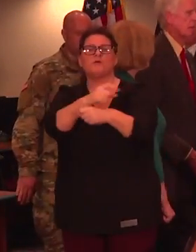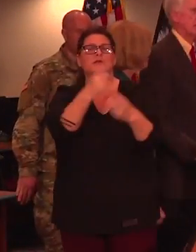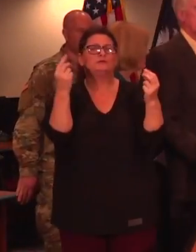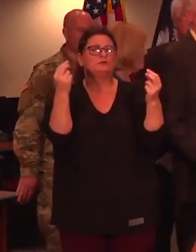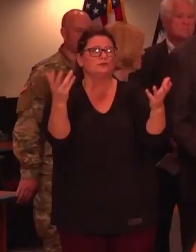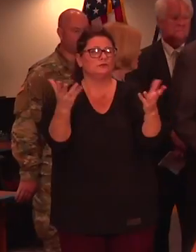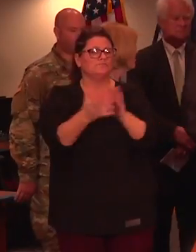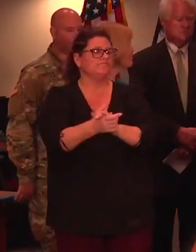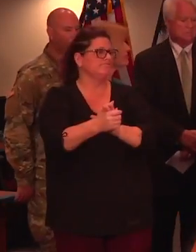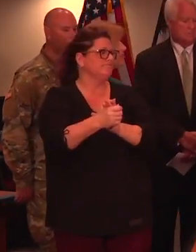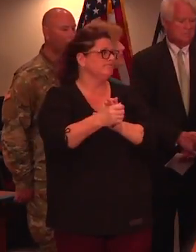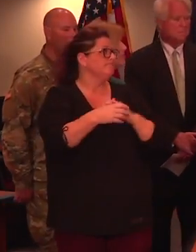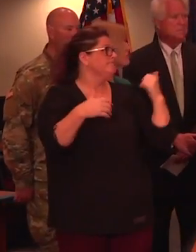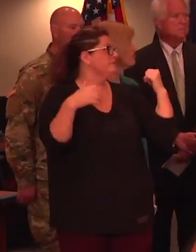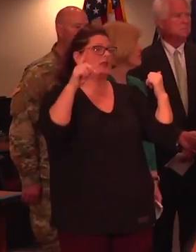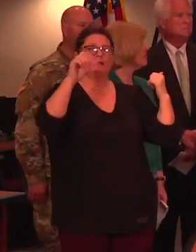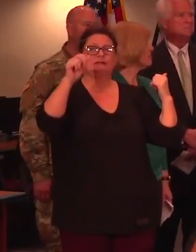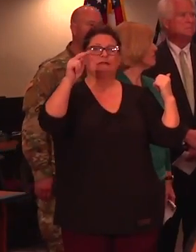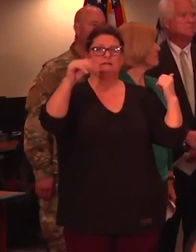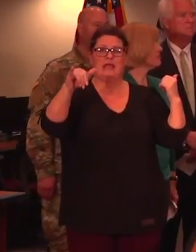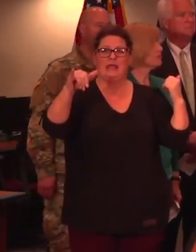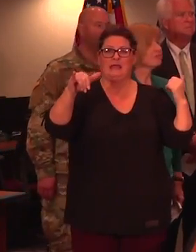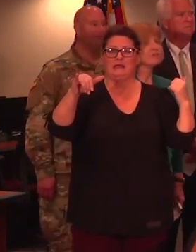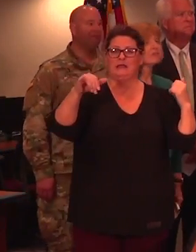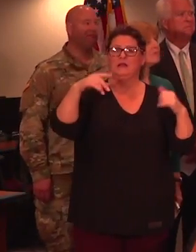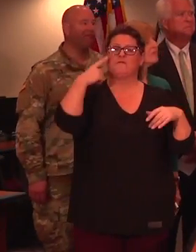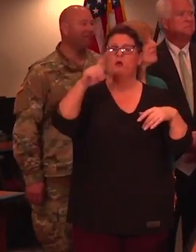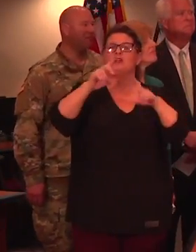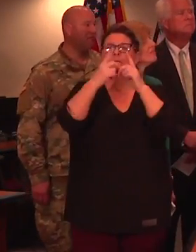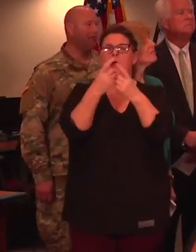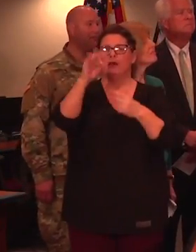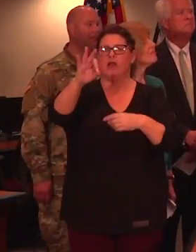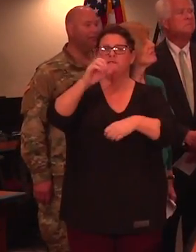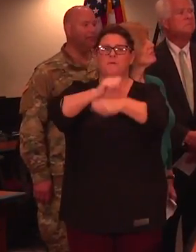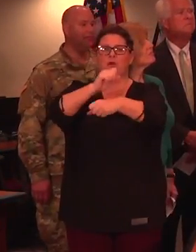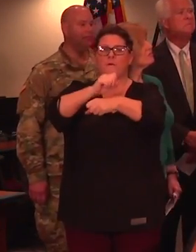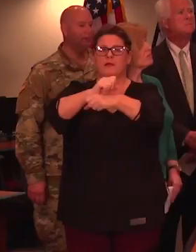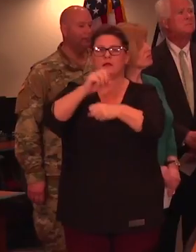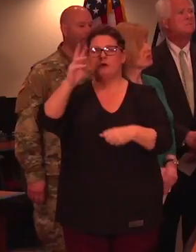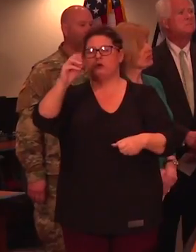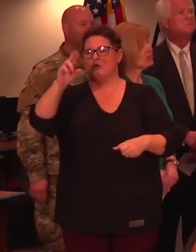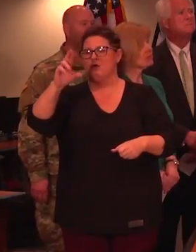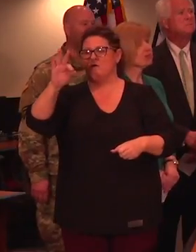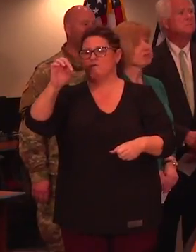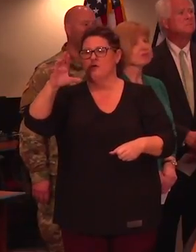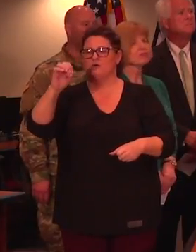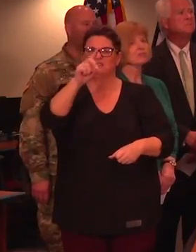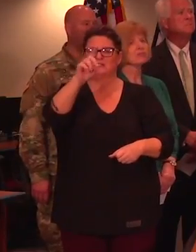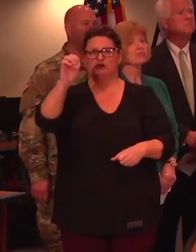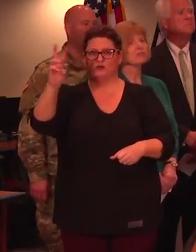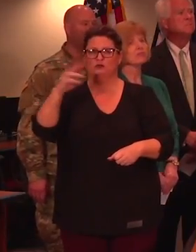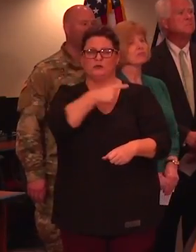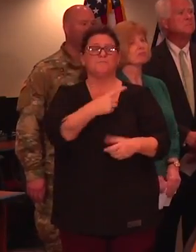Elsie, Department of Workforce, Employment Workforce. So many employers have